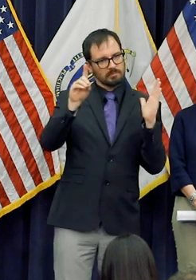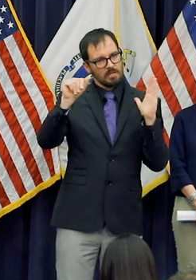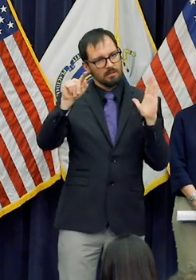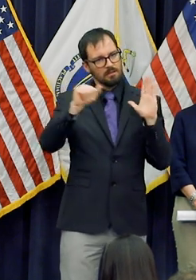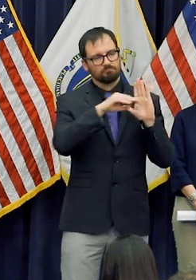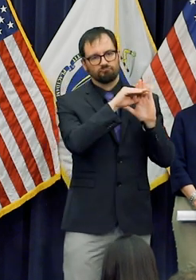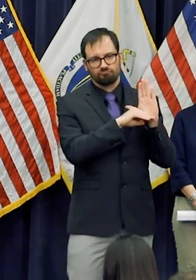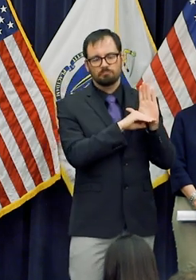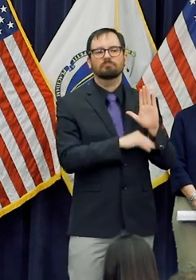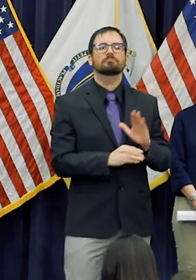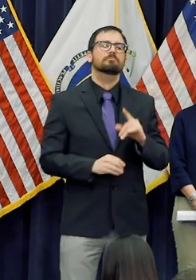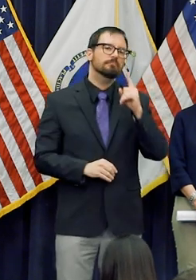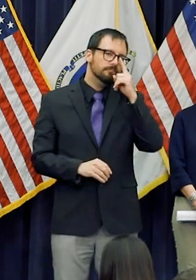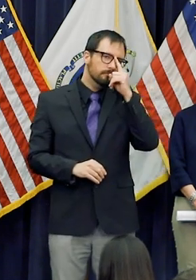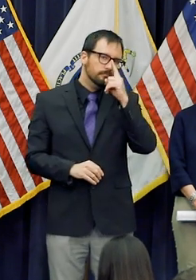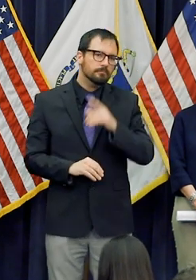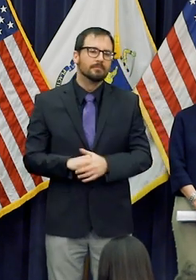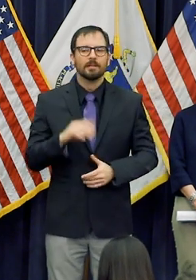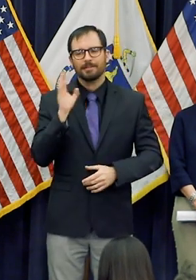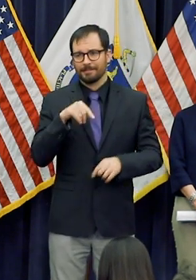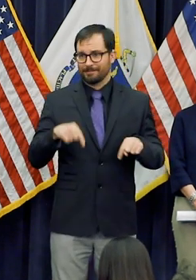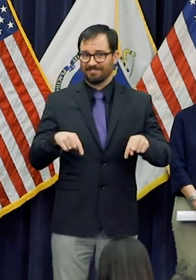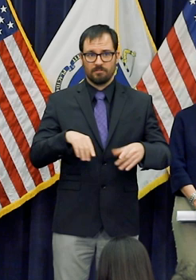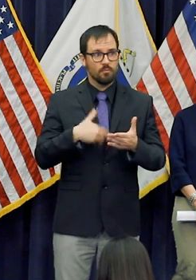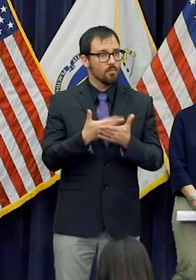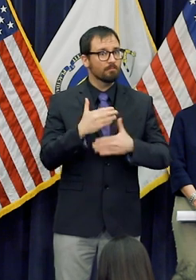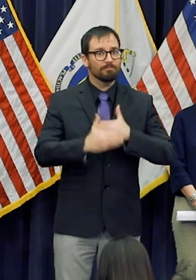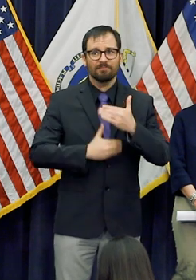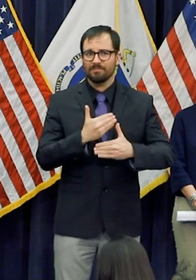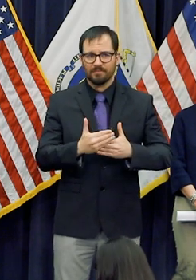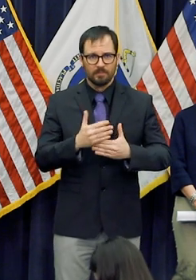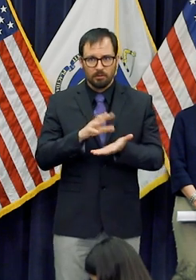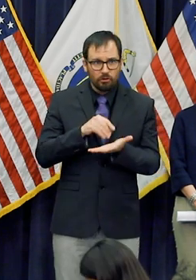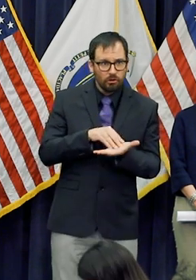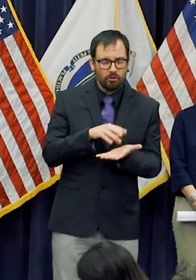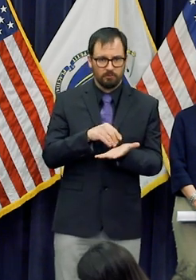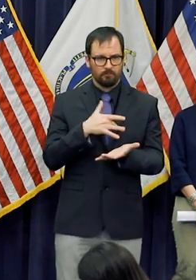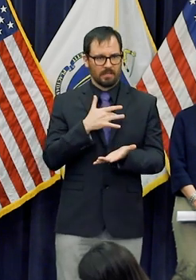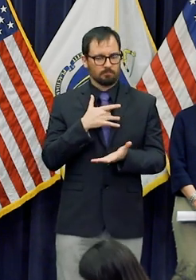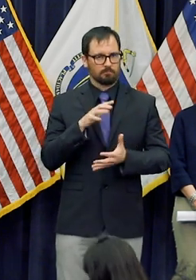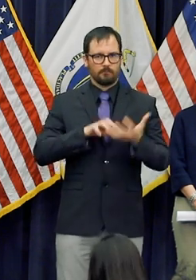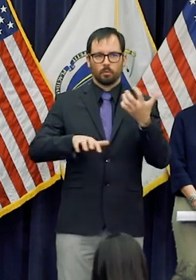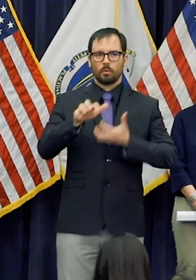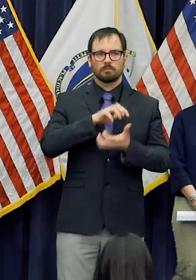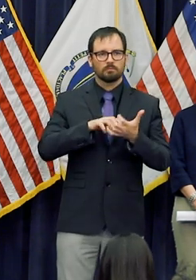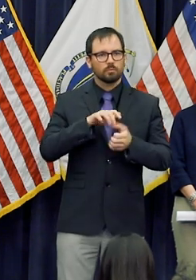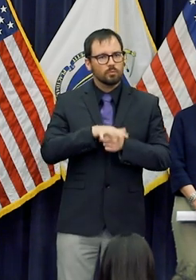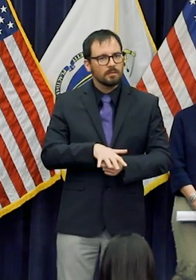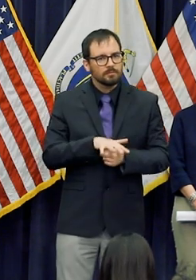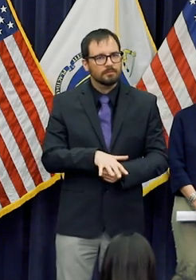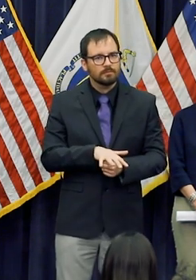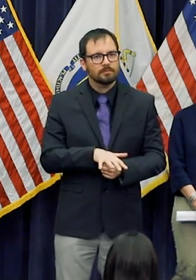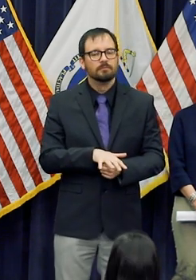you with the best and most updated information as we receive it.